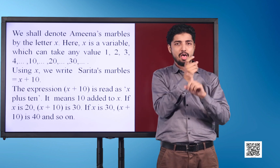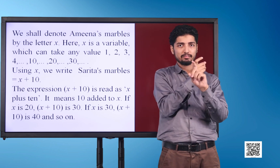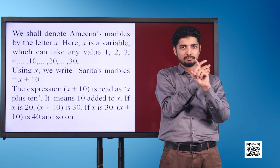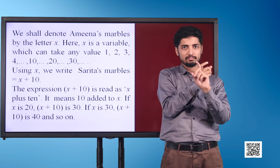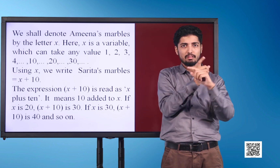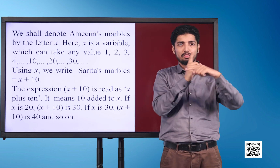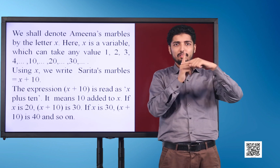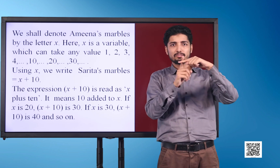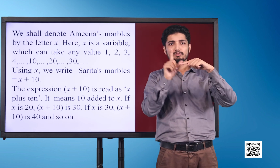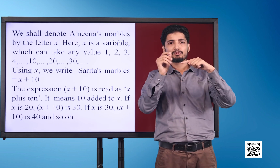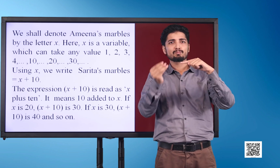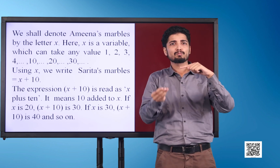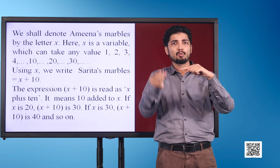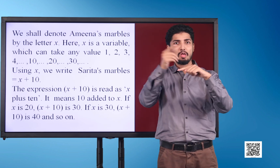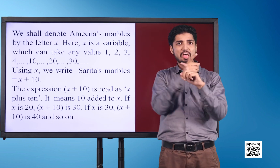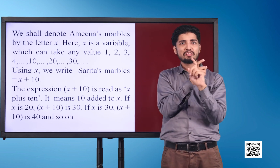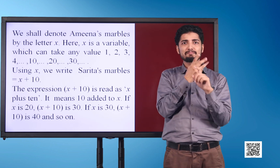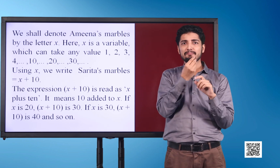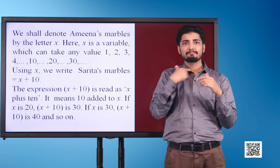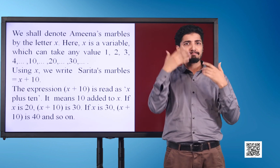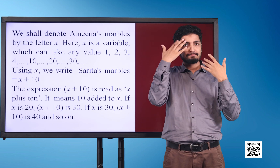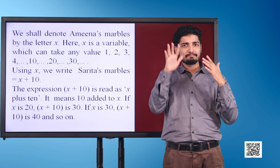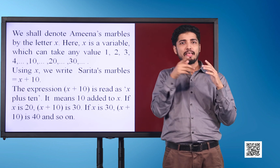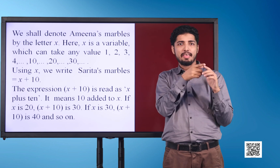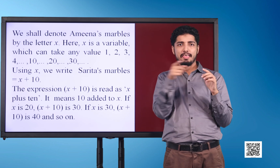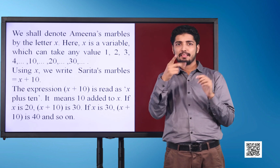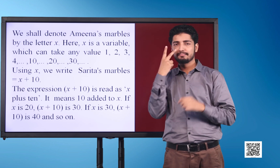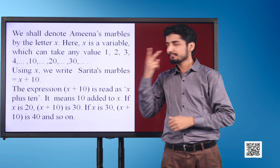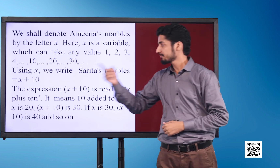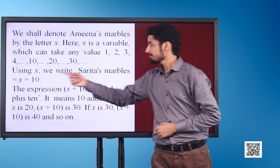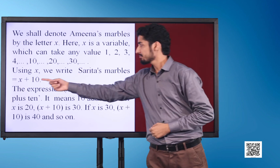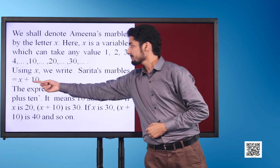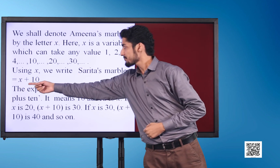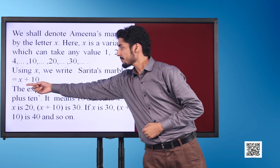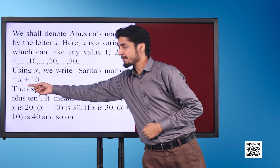X, we write Sarita's marbles is equal to X plus 10.